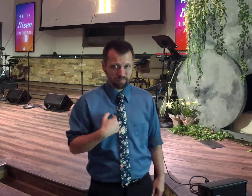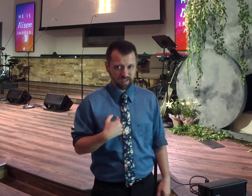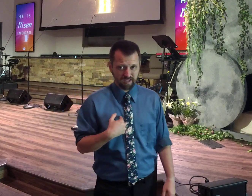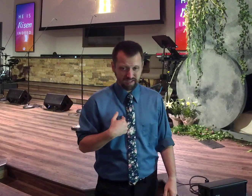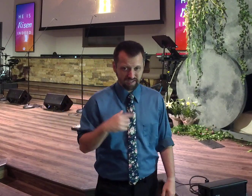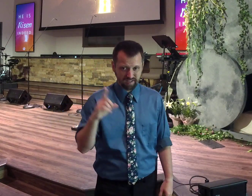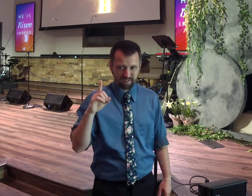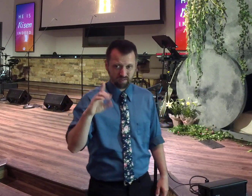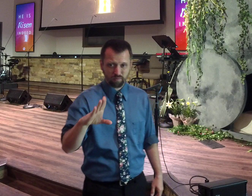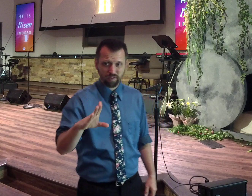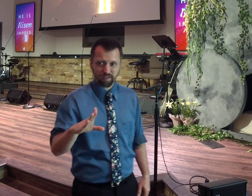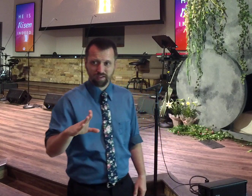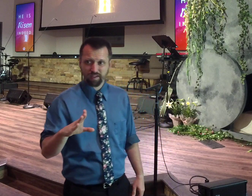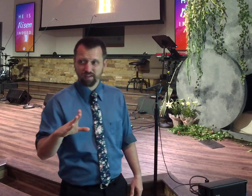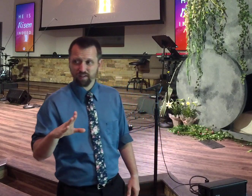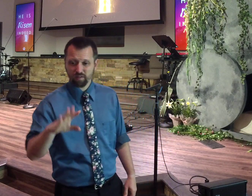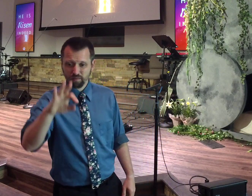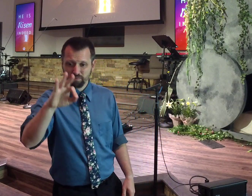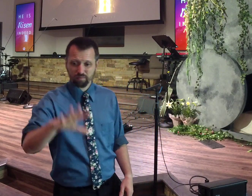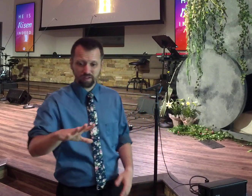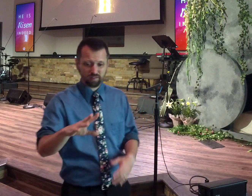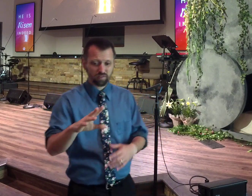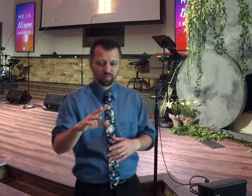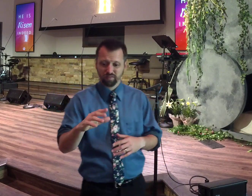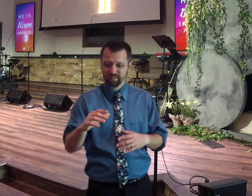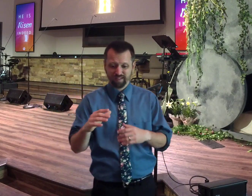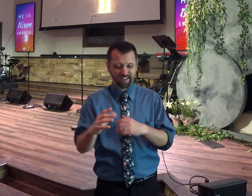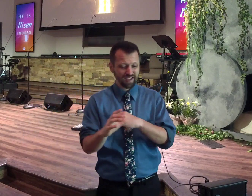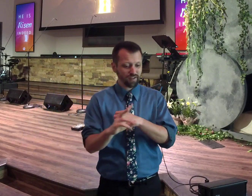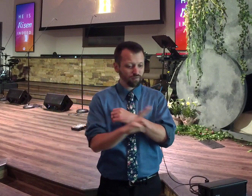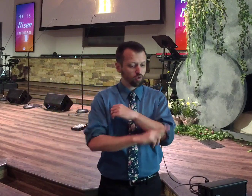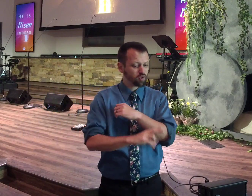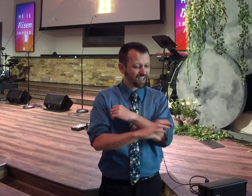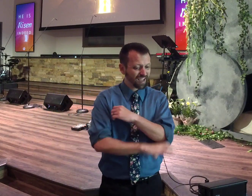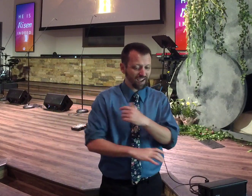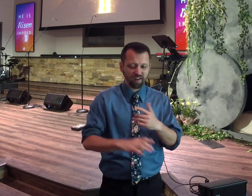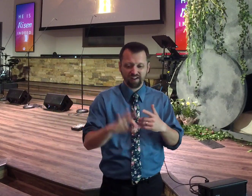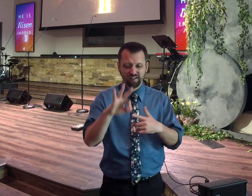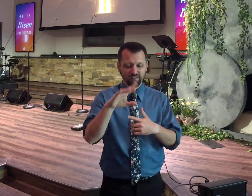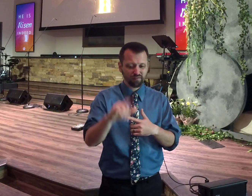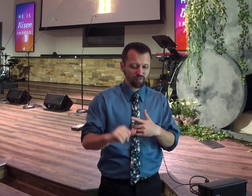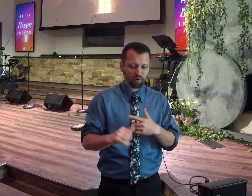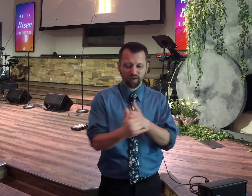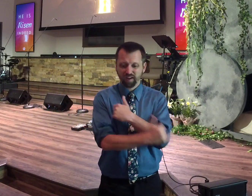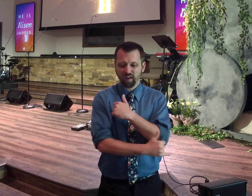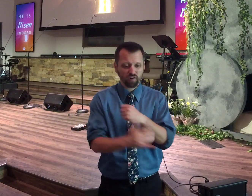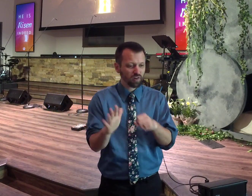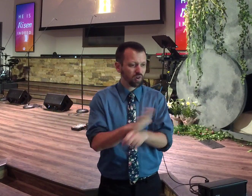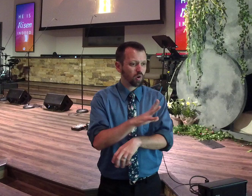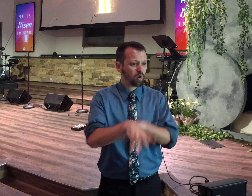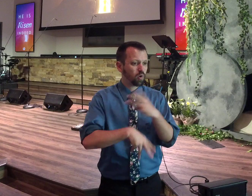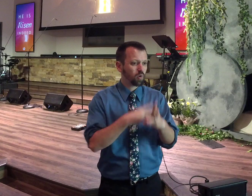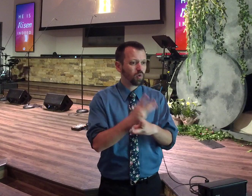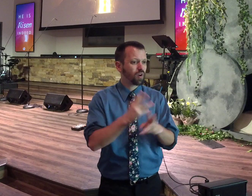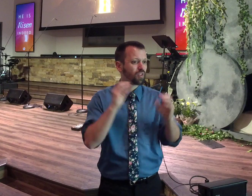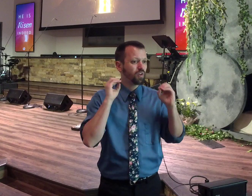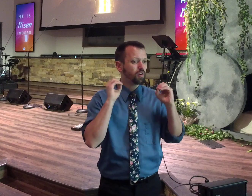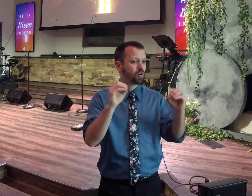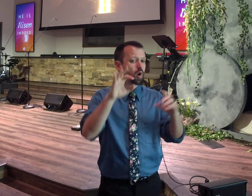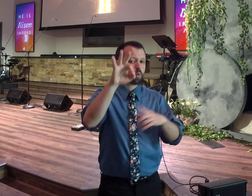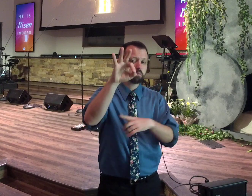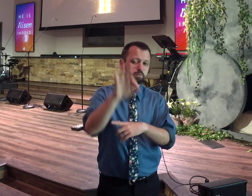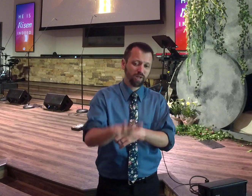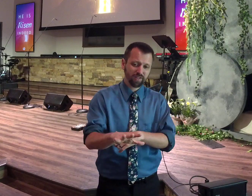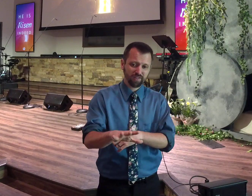morning in Daytona Beach, whether preachers in Volusia County, in the state of Florida, in our country, in the entire world, there's no preacher that can preach